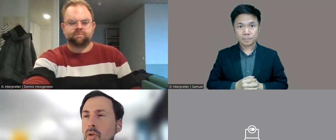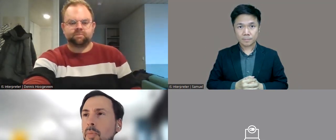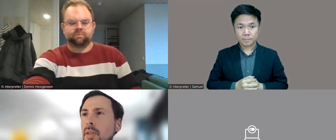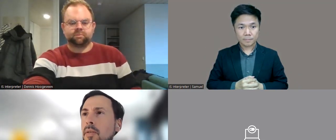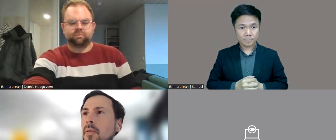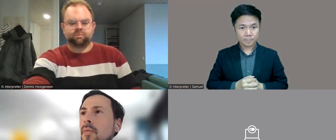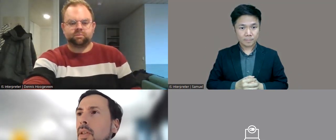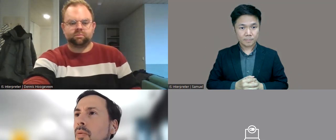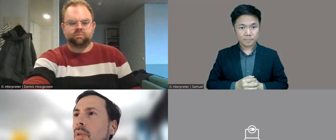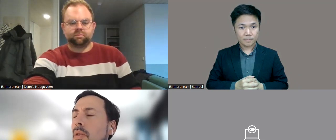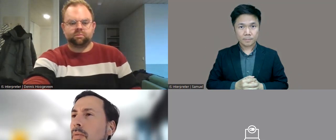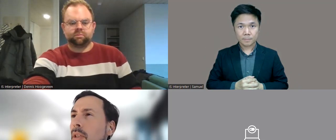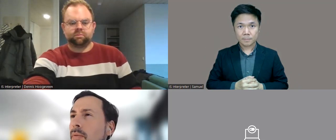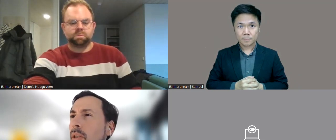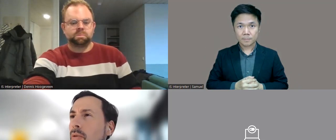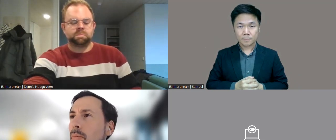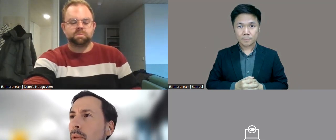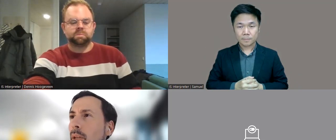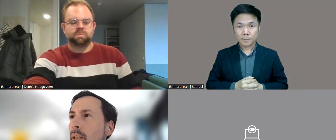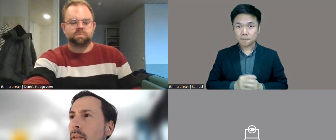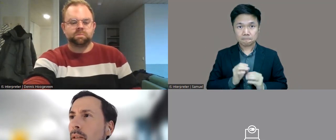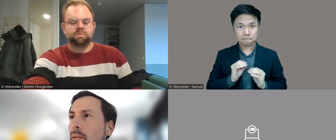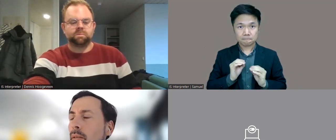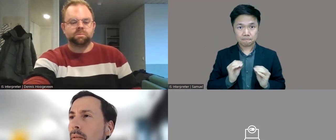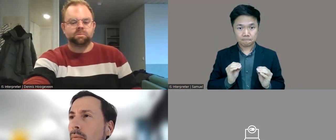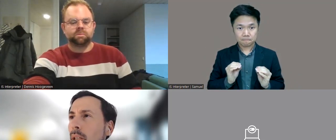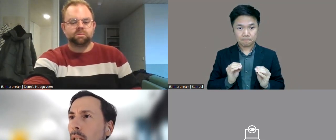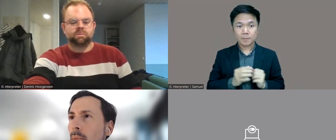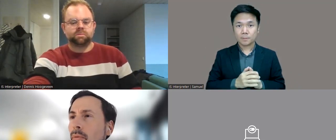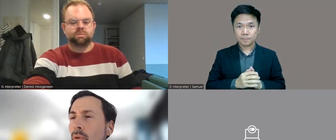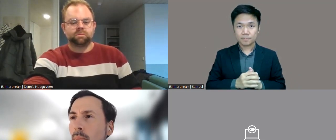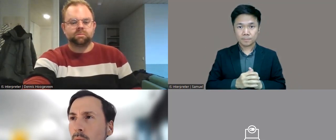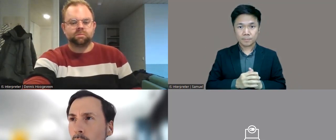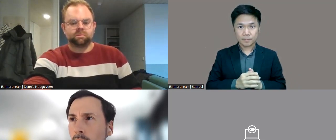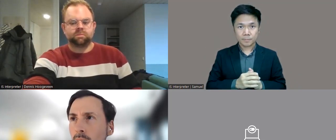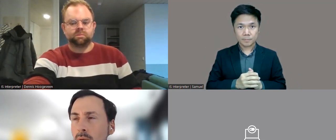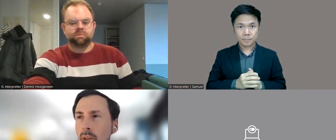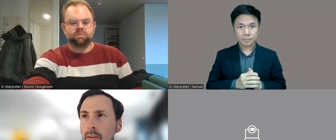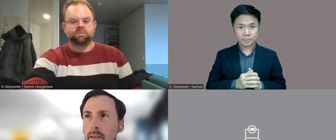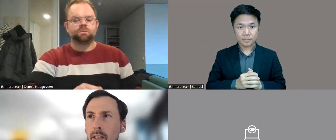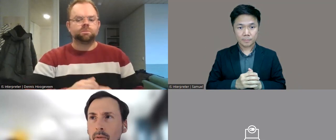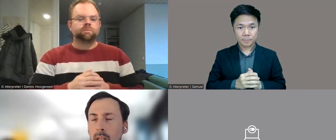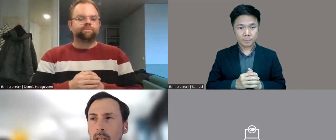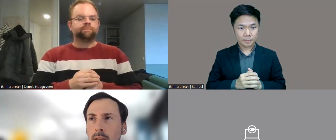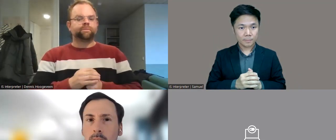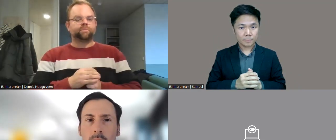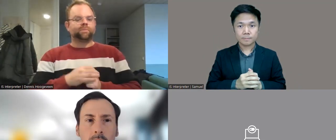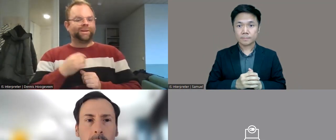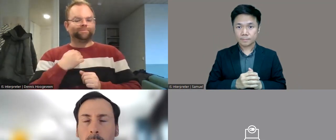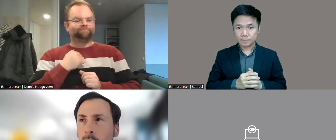I can open via question via video, so maybe I can send via email from my questions. This is